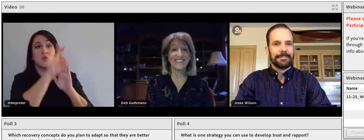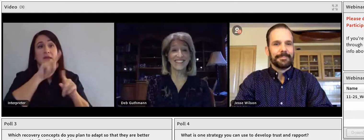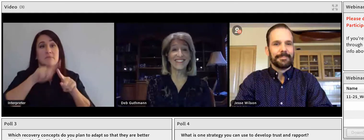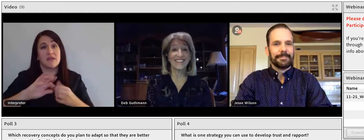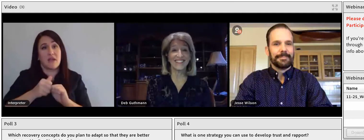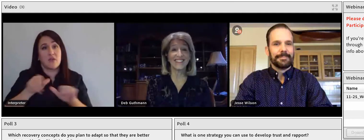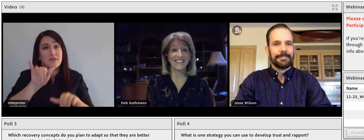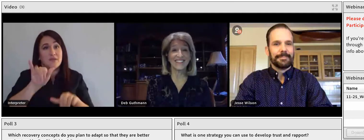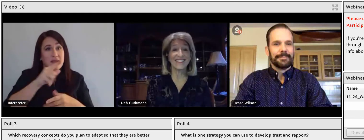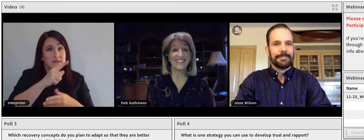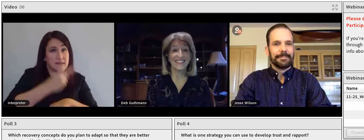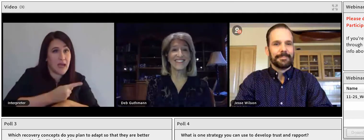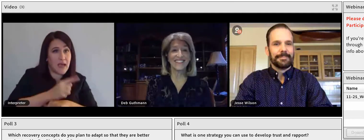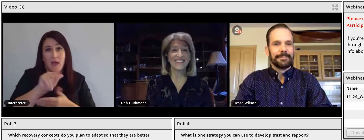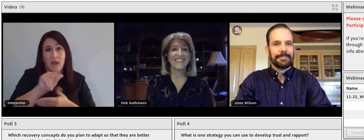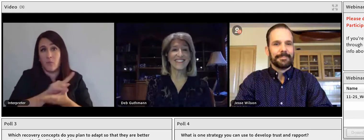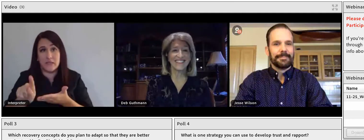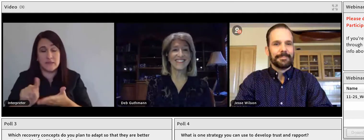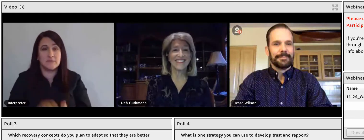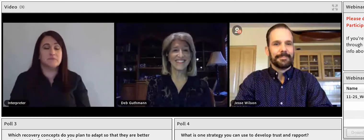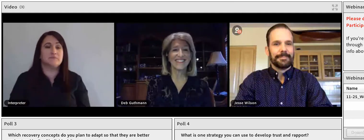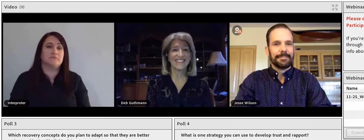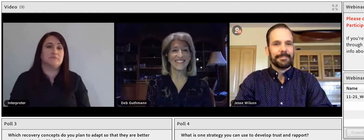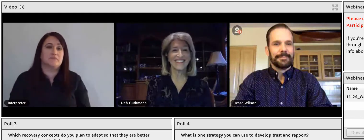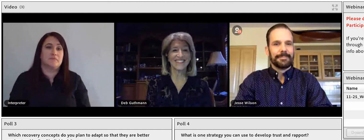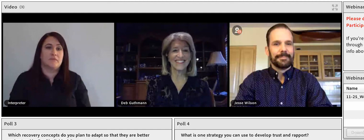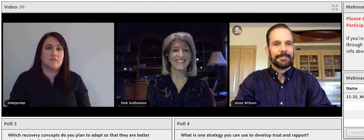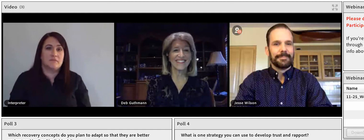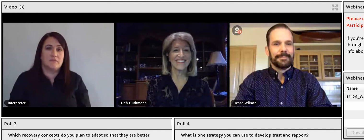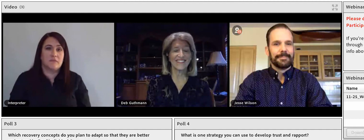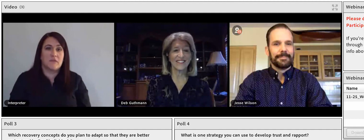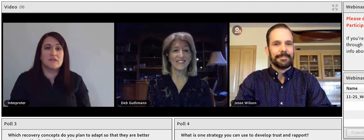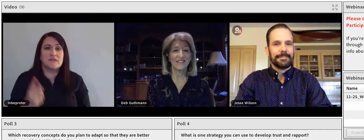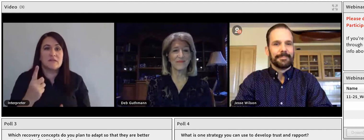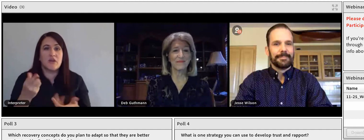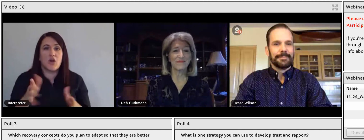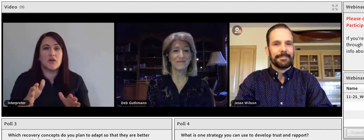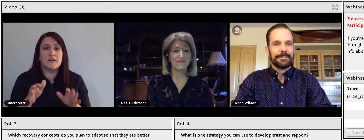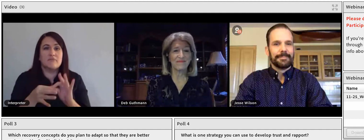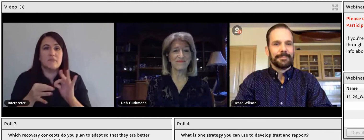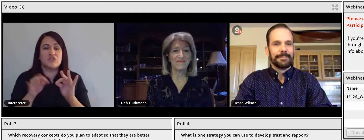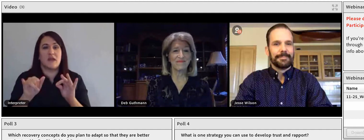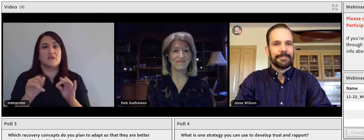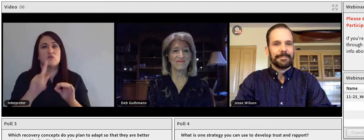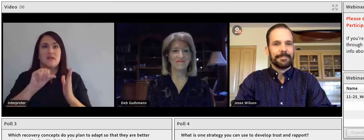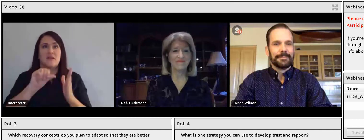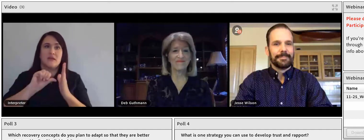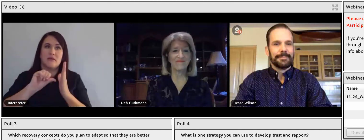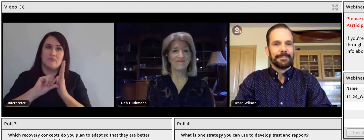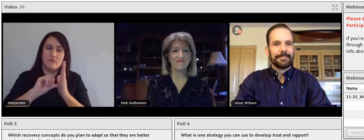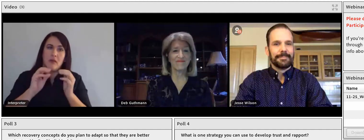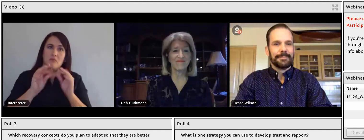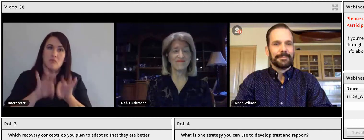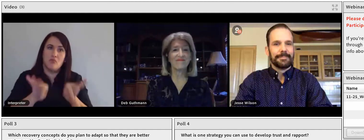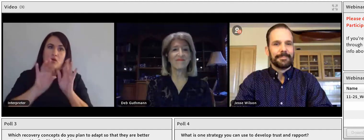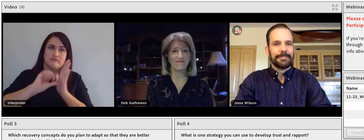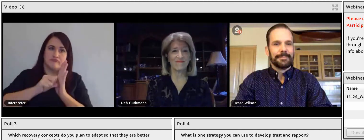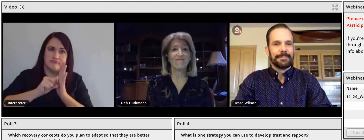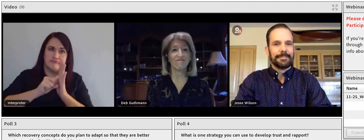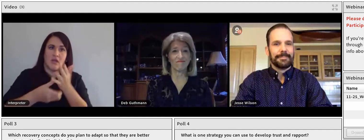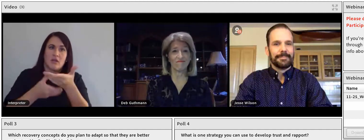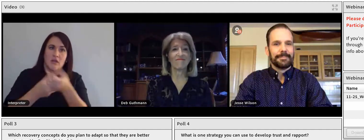doing that day or that week. And as somebody answered already, it's very critical to stress confidentiality to develop the